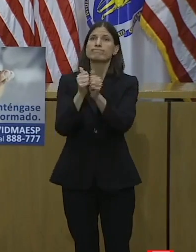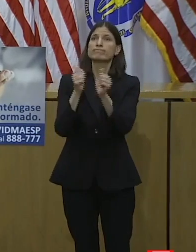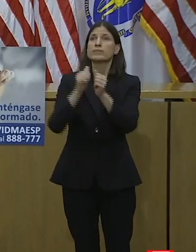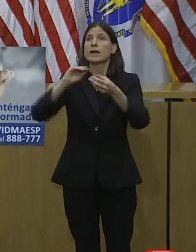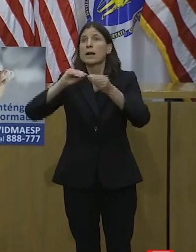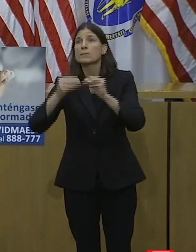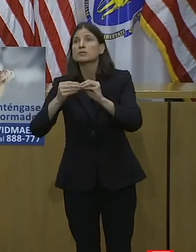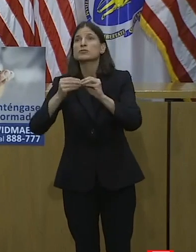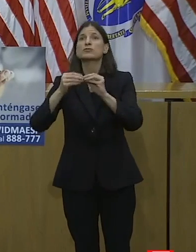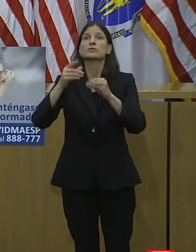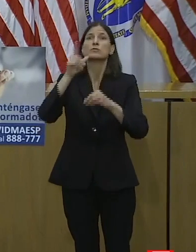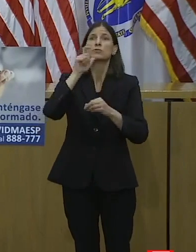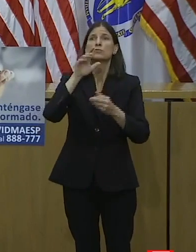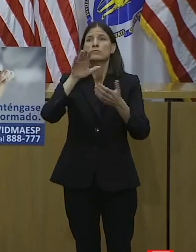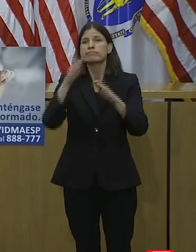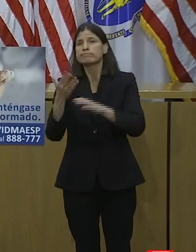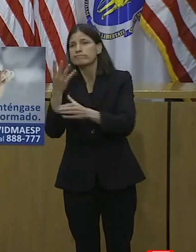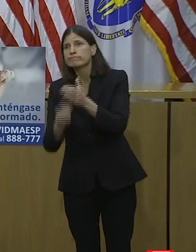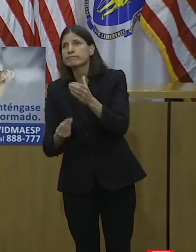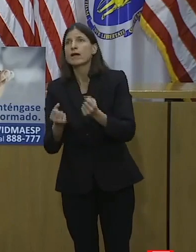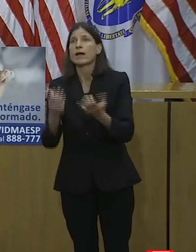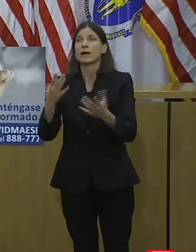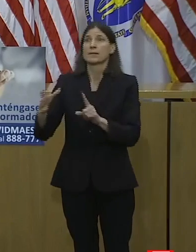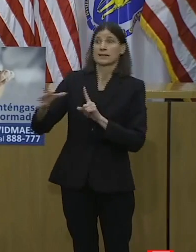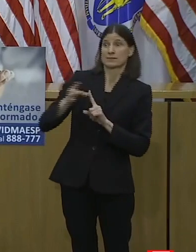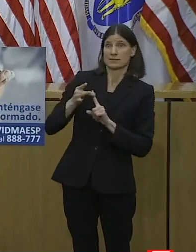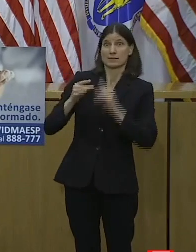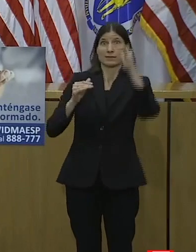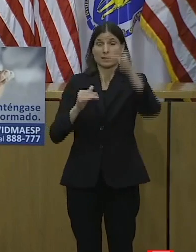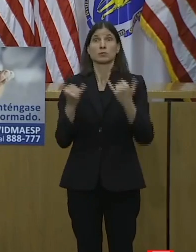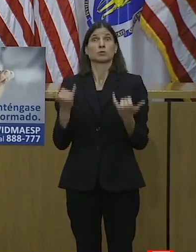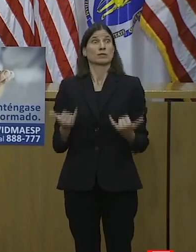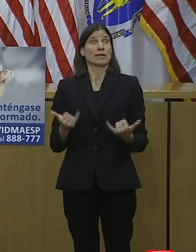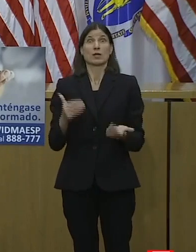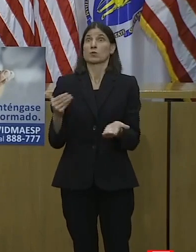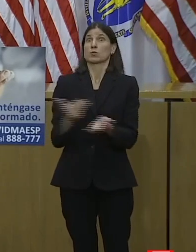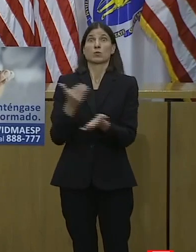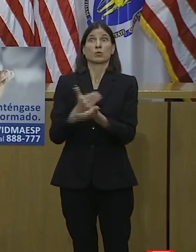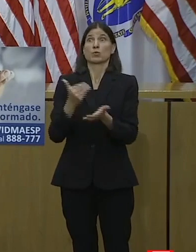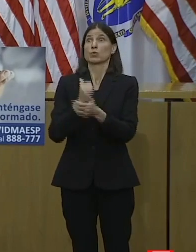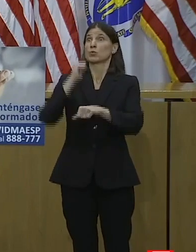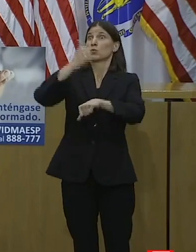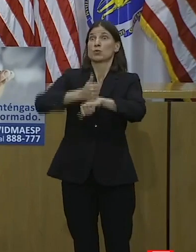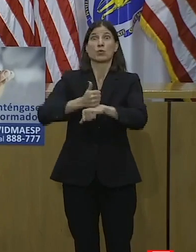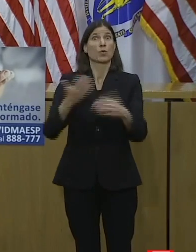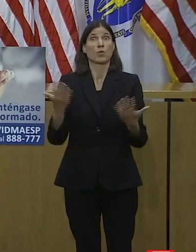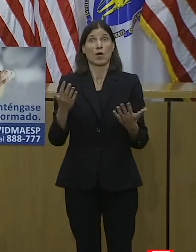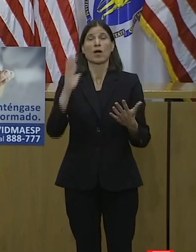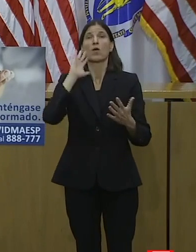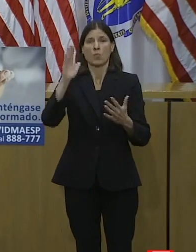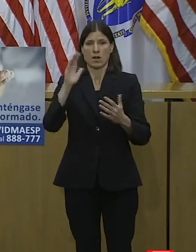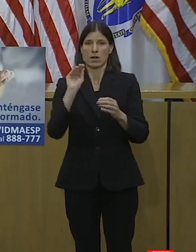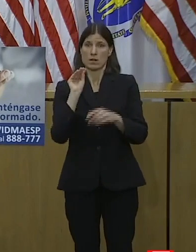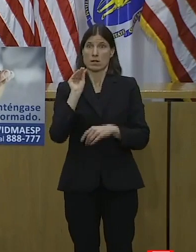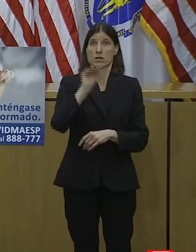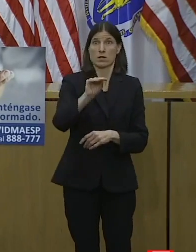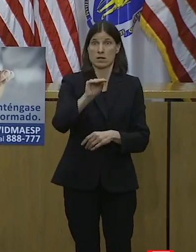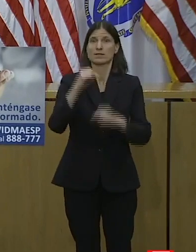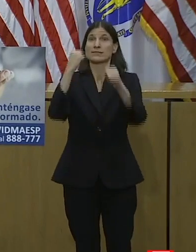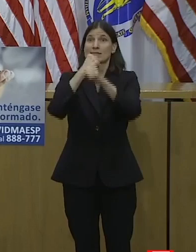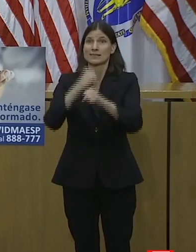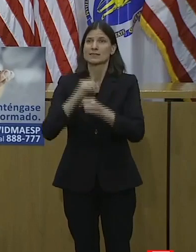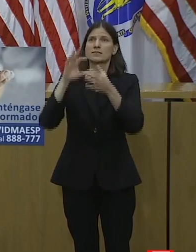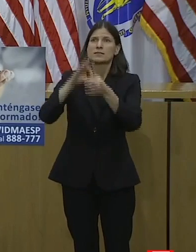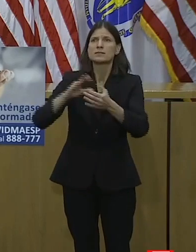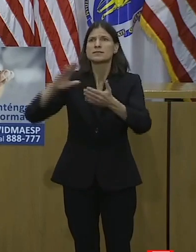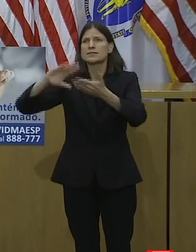report the burden of infection across the state. This new reporting, which will be updated weekly each Wednesday, marks the